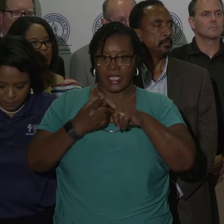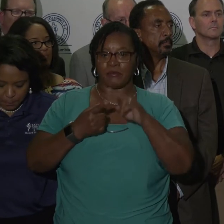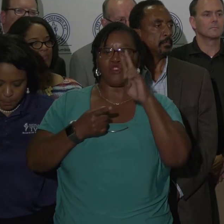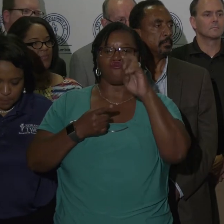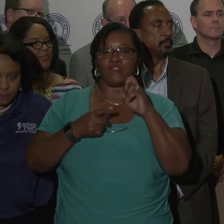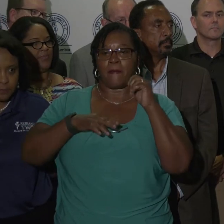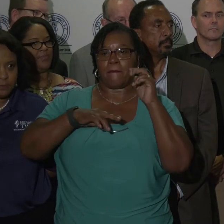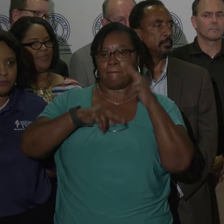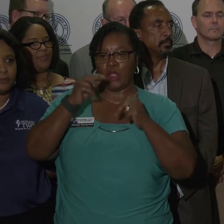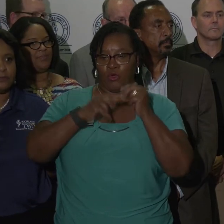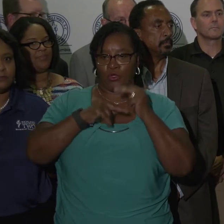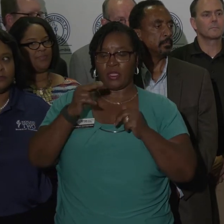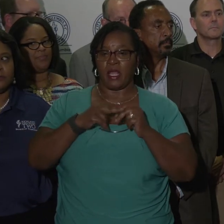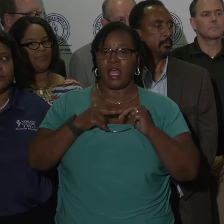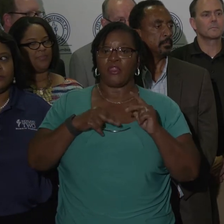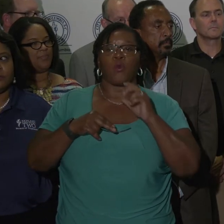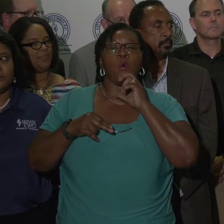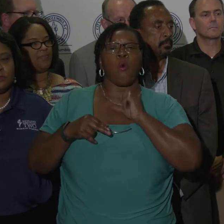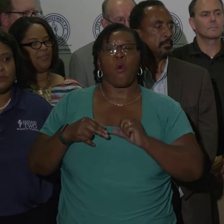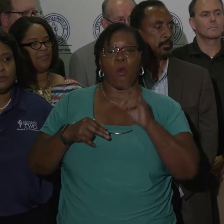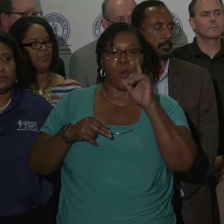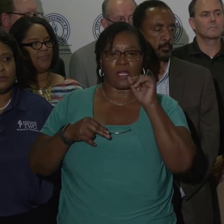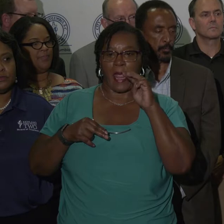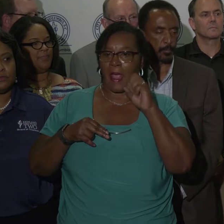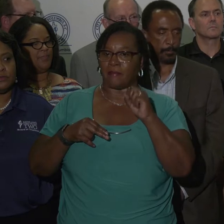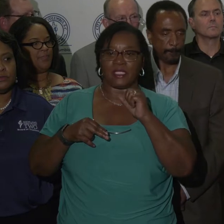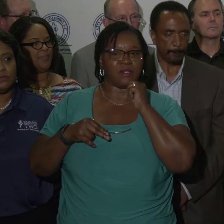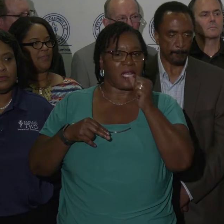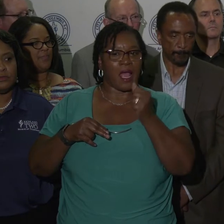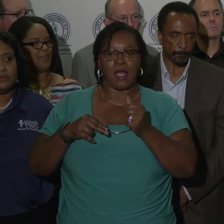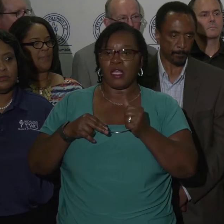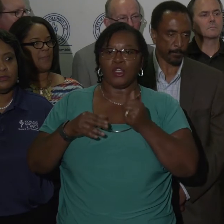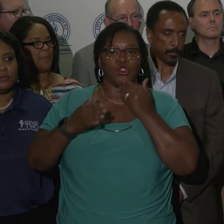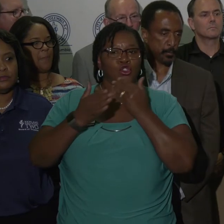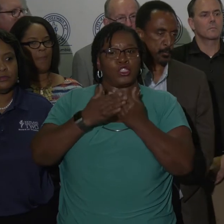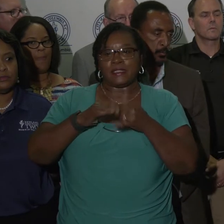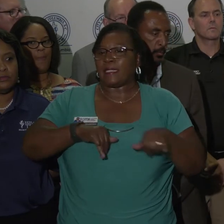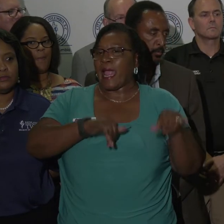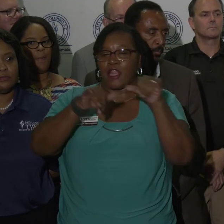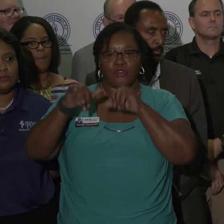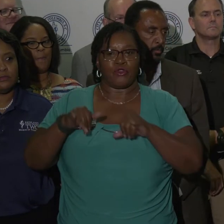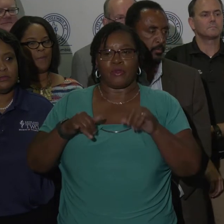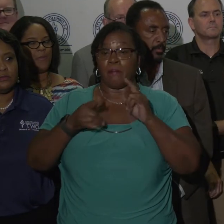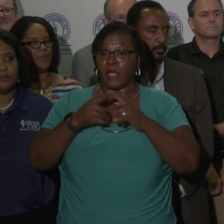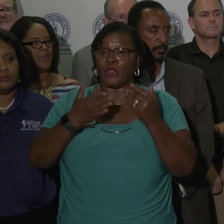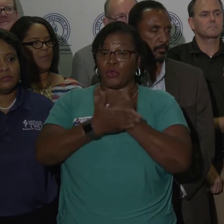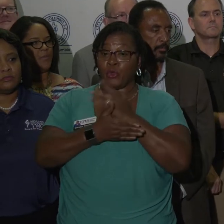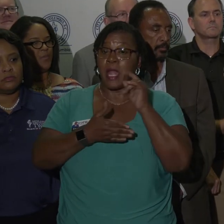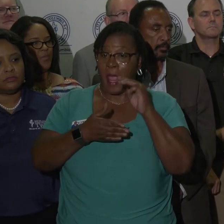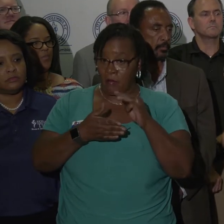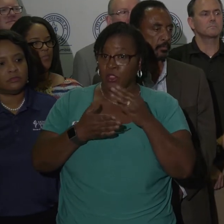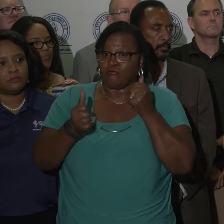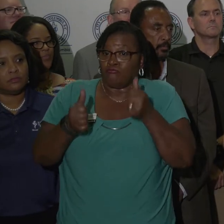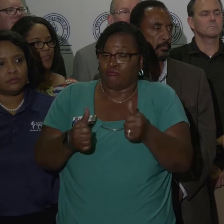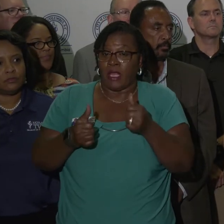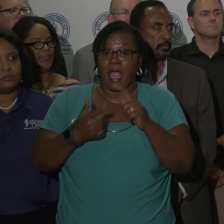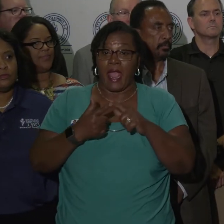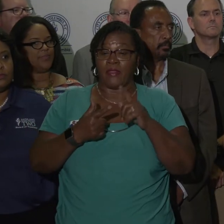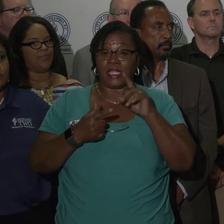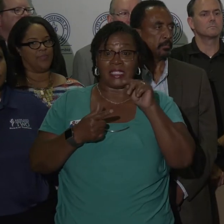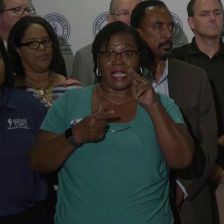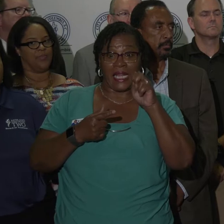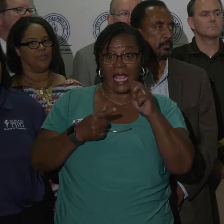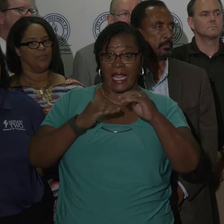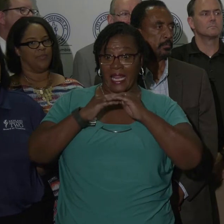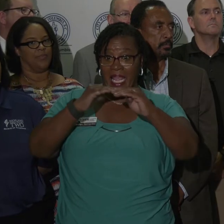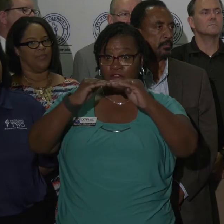rebuilt. They were old dams that weren't up to standards. The new dams are been out there, and those lake levels